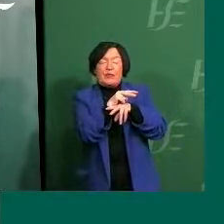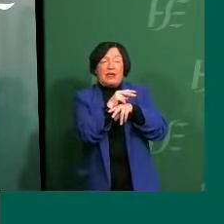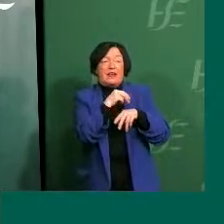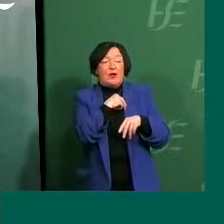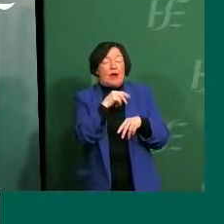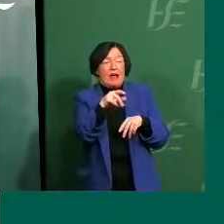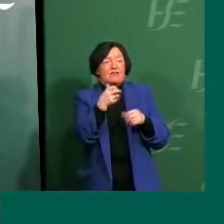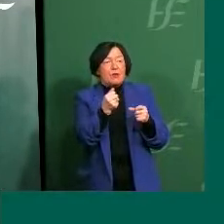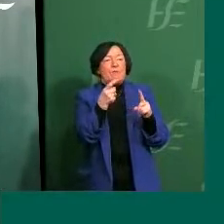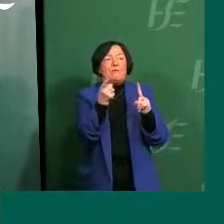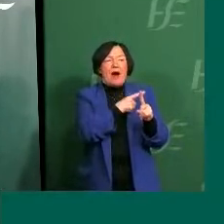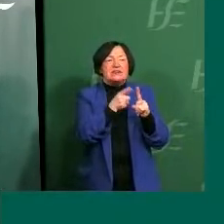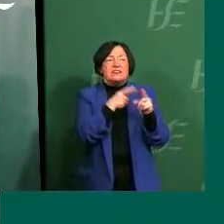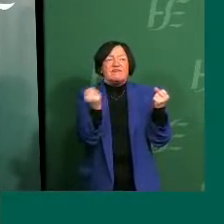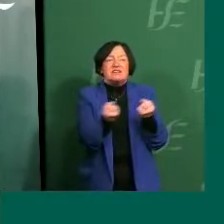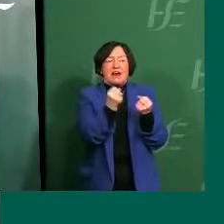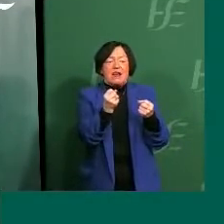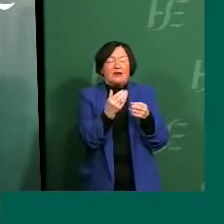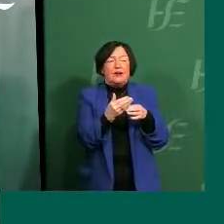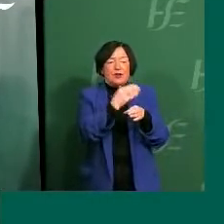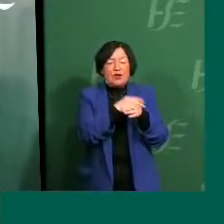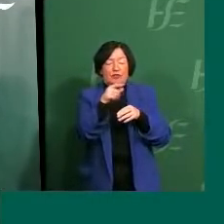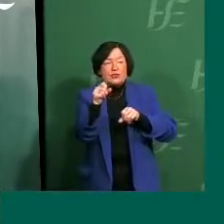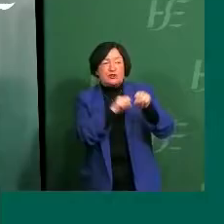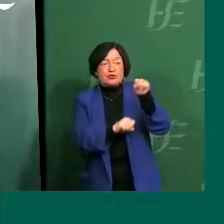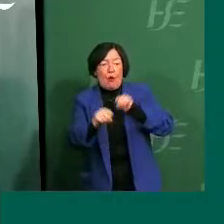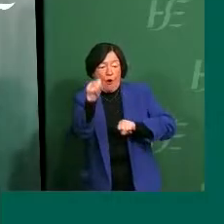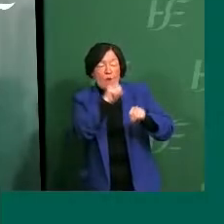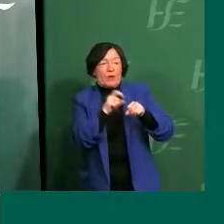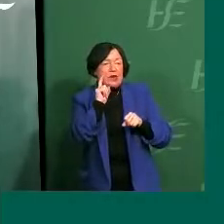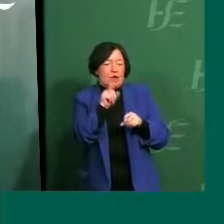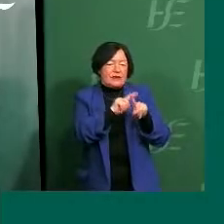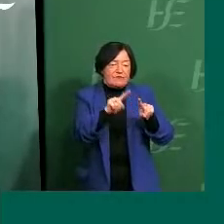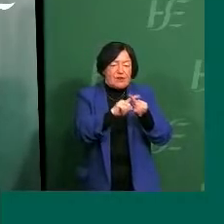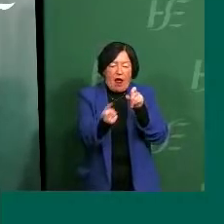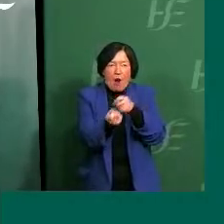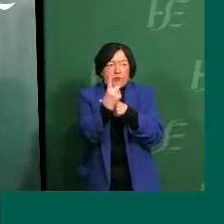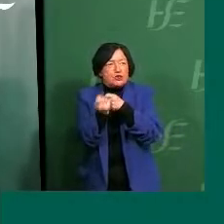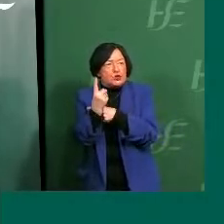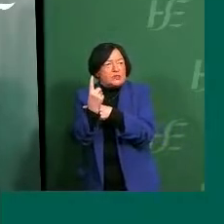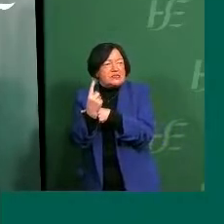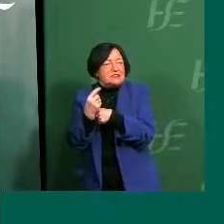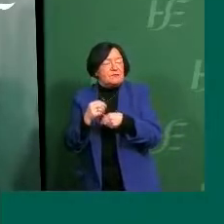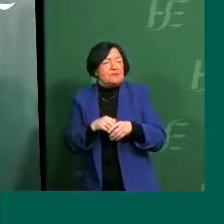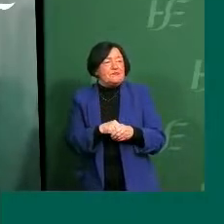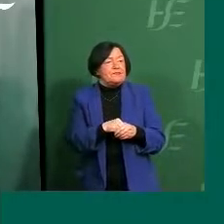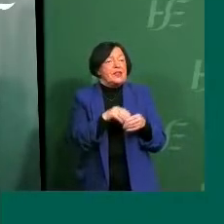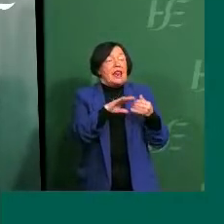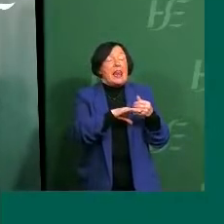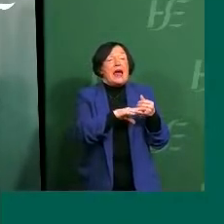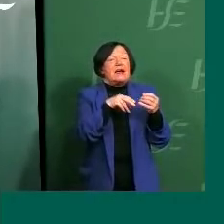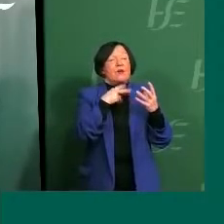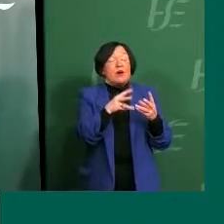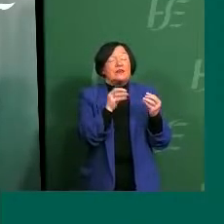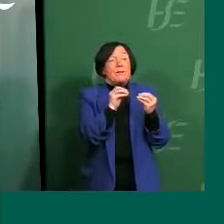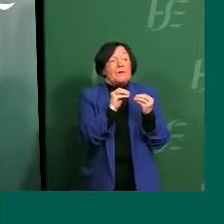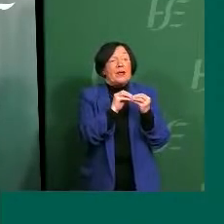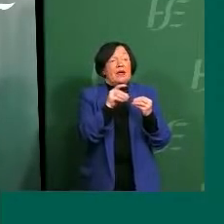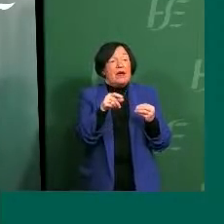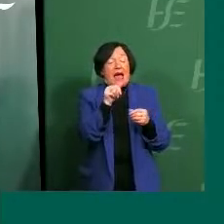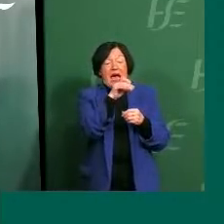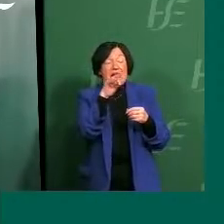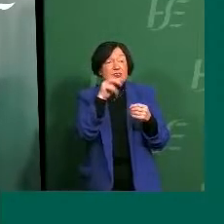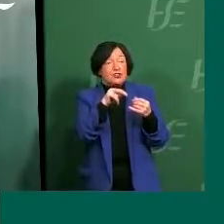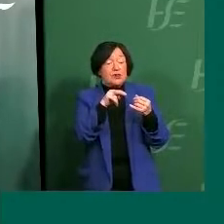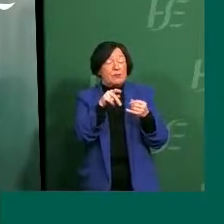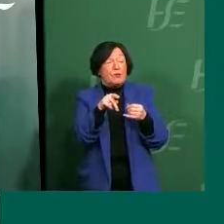say, we had some very positive signs pre the storm, and we'll continue to try and look at opportunities to do that. Last thing I want to get across is our antigen